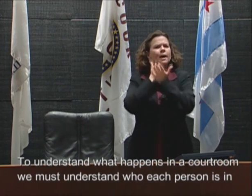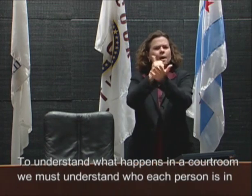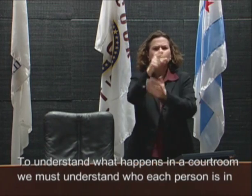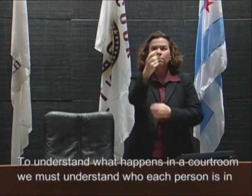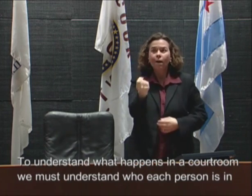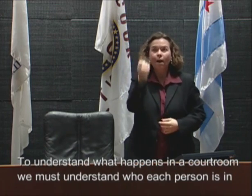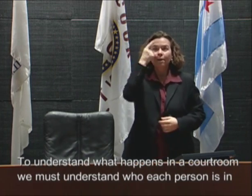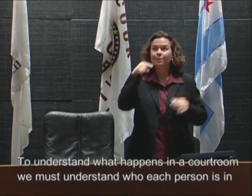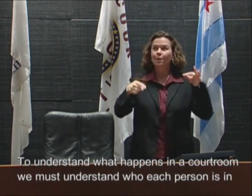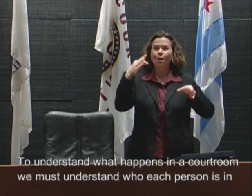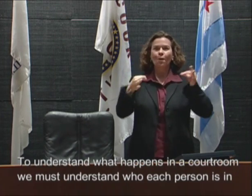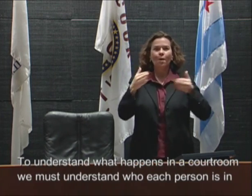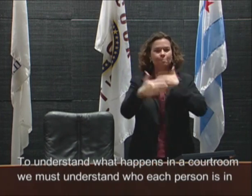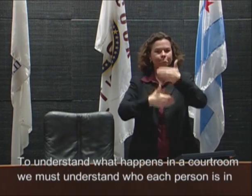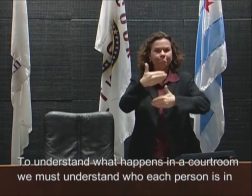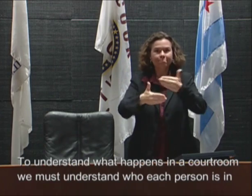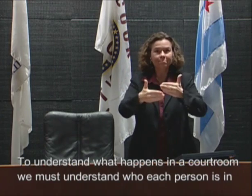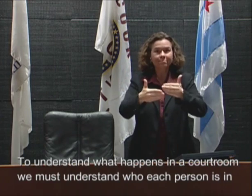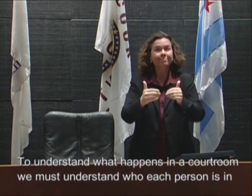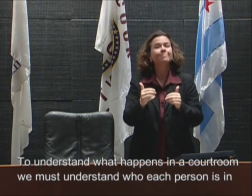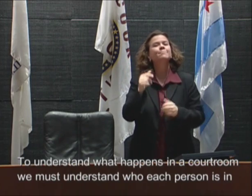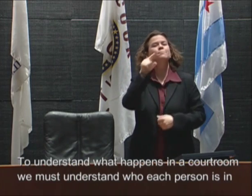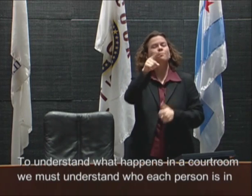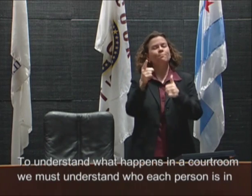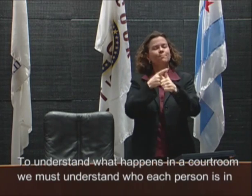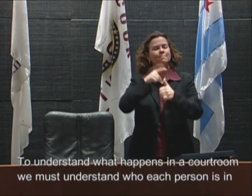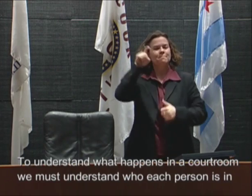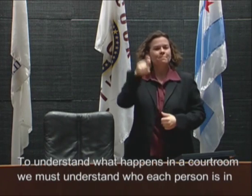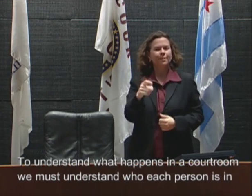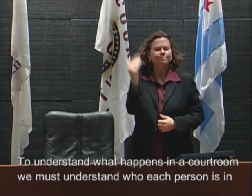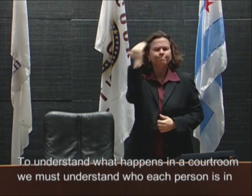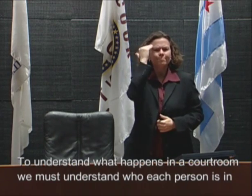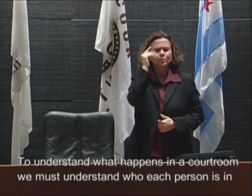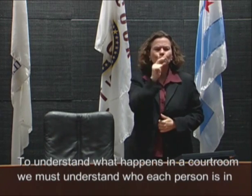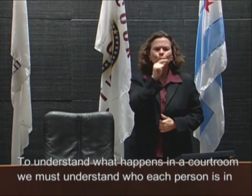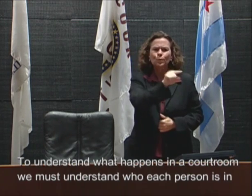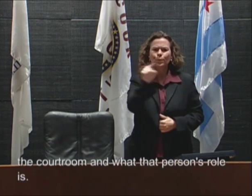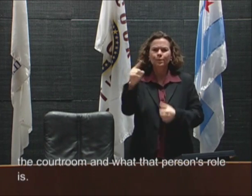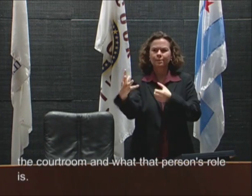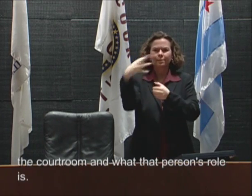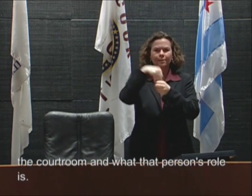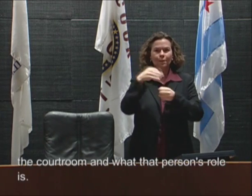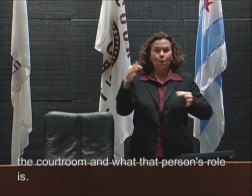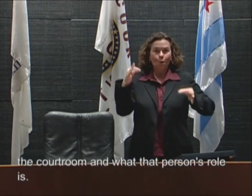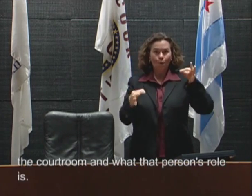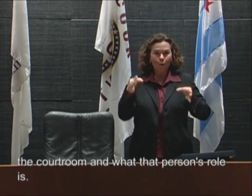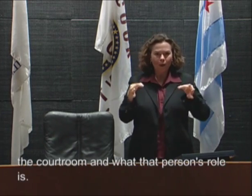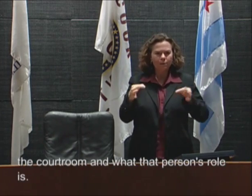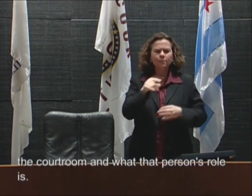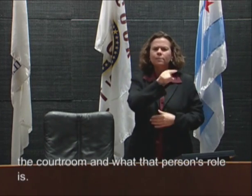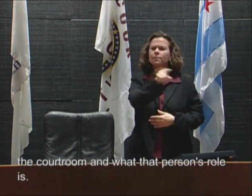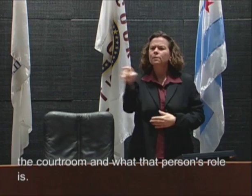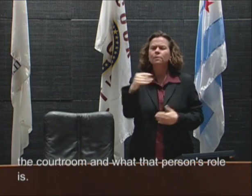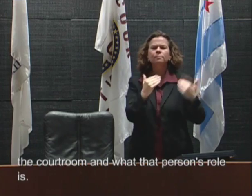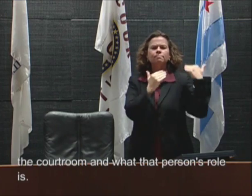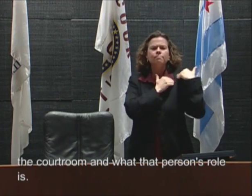To understand what happens in a courtroom, we must understand who each person is in the courtroom and what that person's role